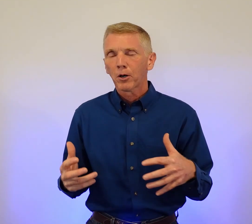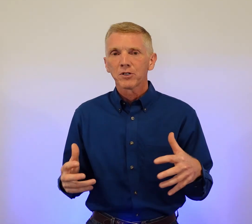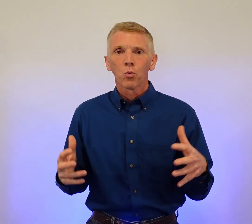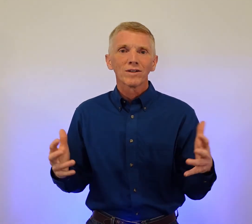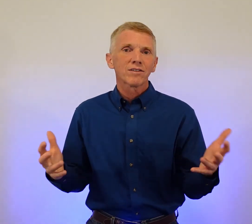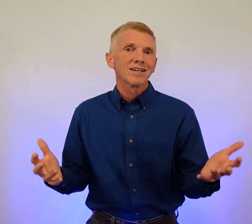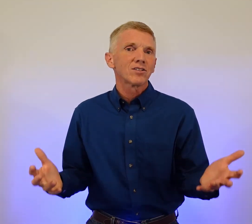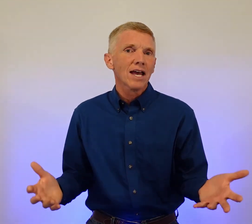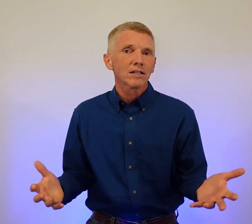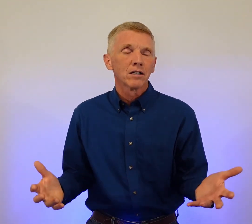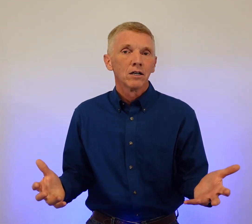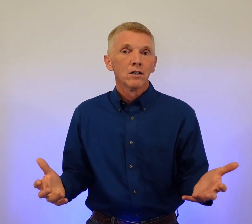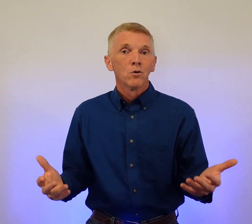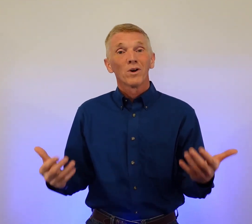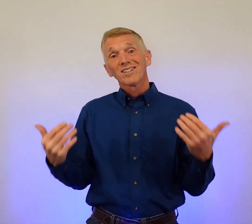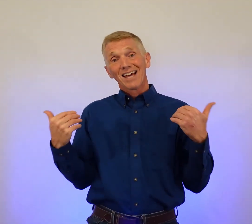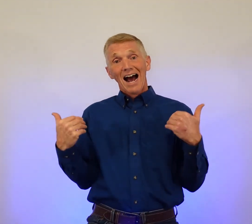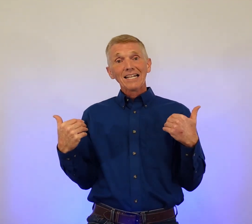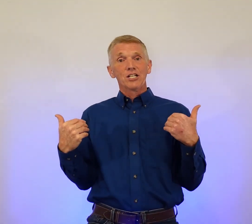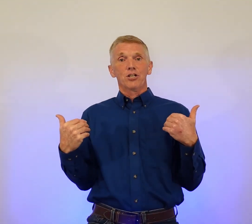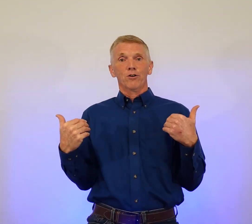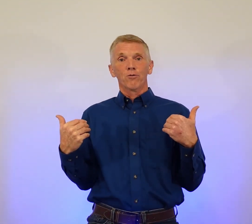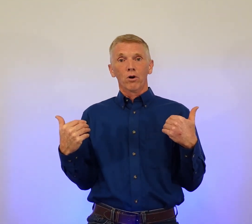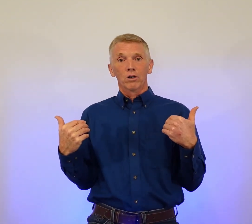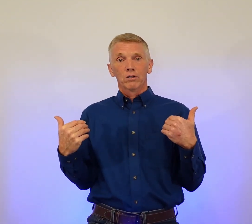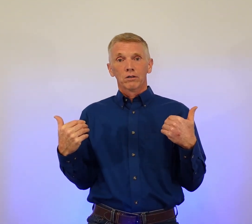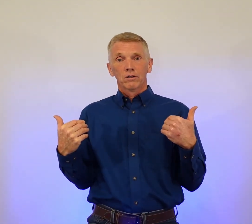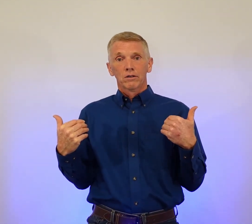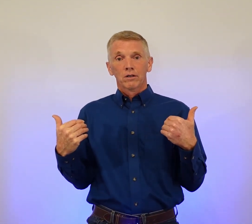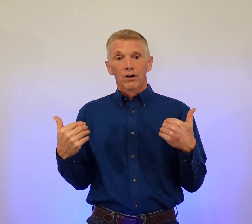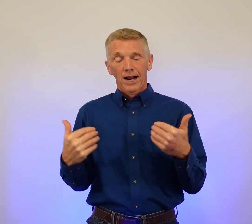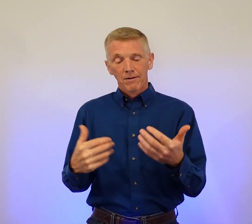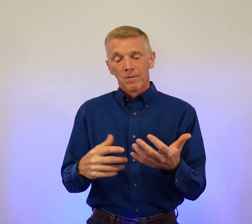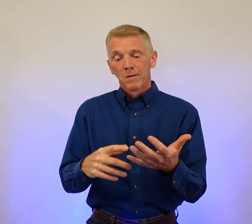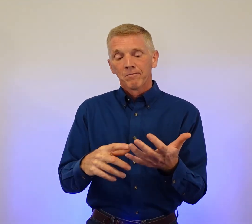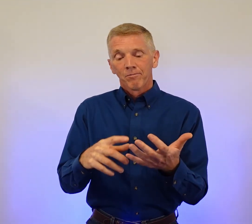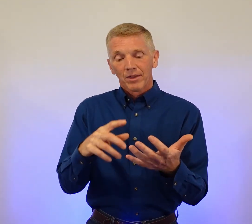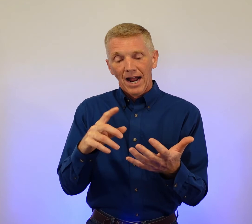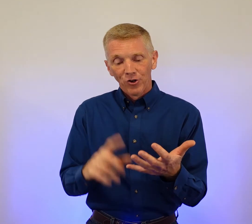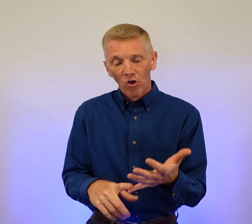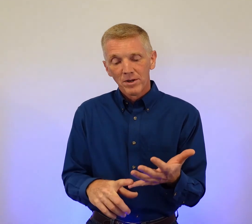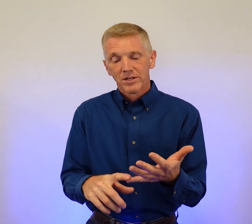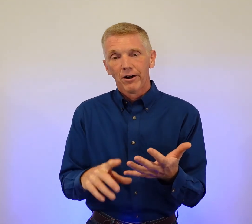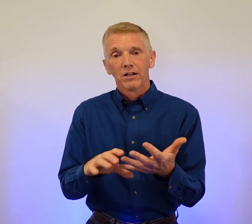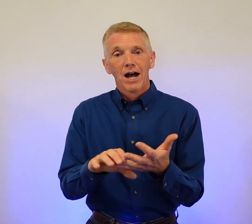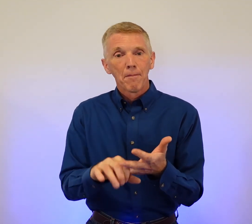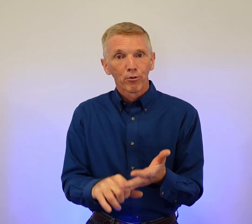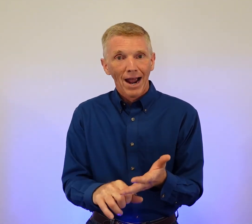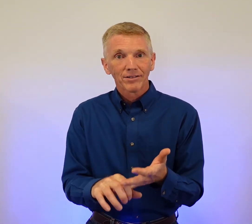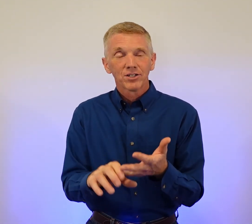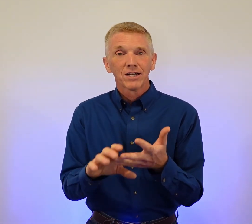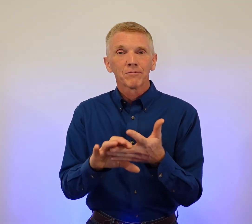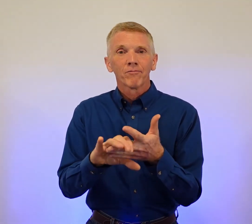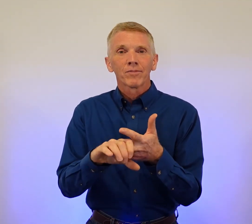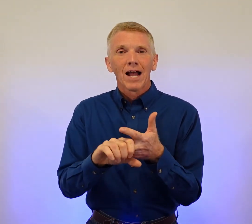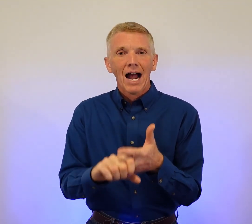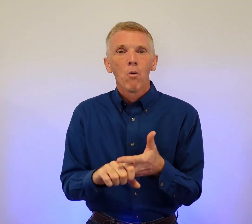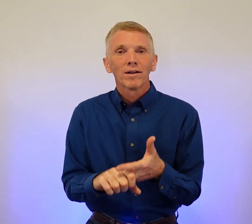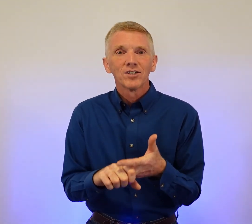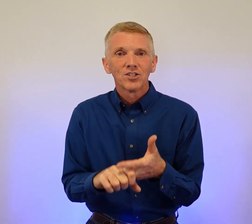purpose? What's the intent? What is the audience here for? Right? I know the material. I'm practicing. I want to see